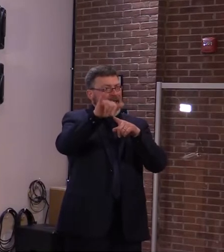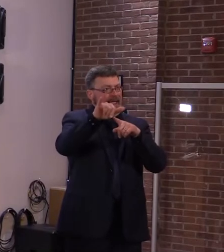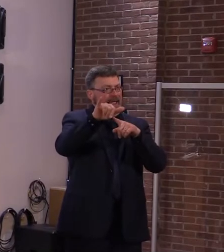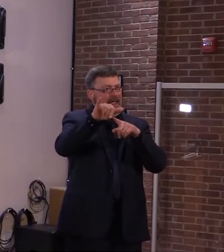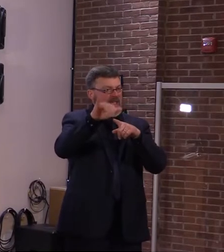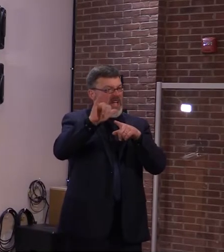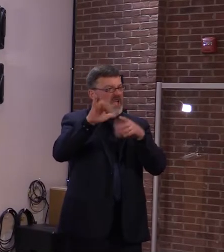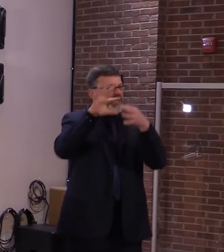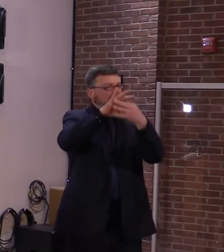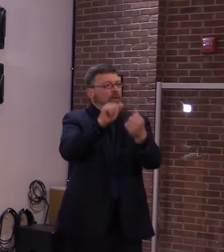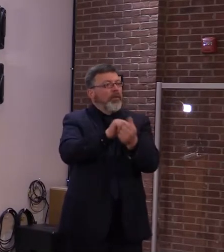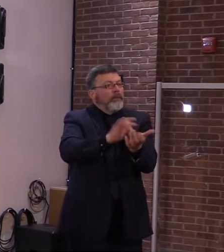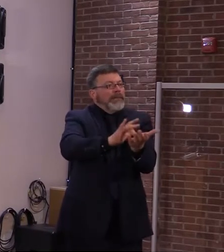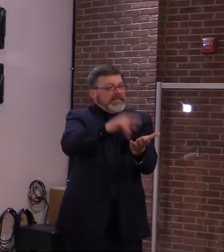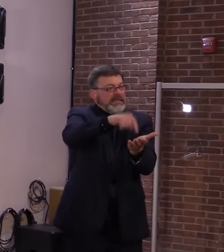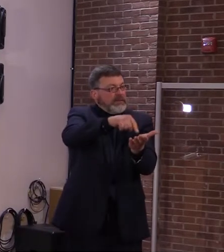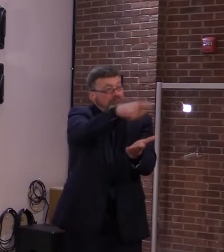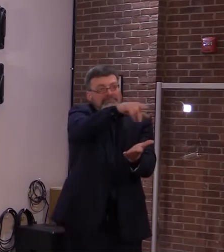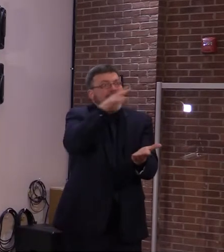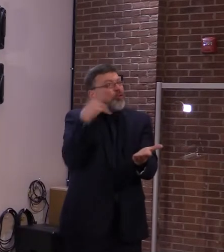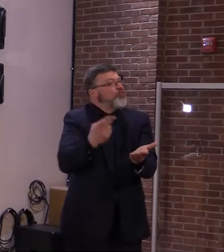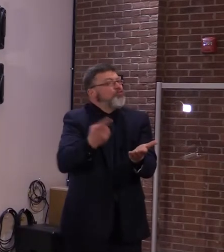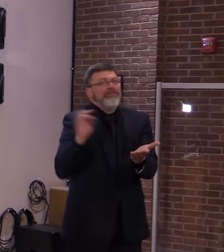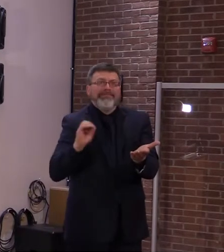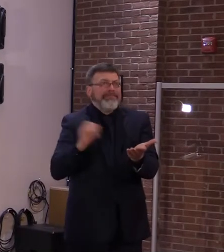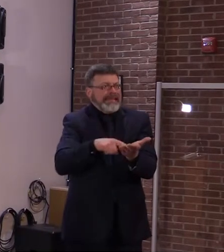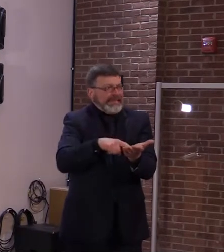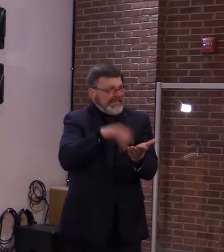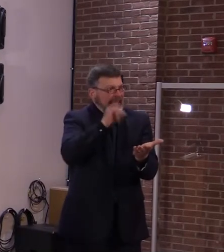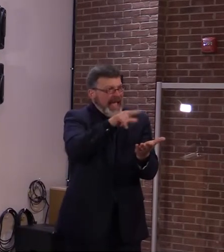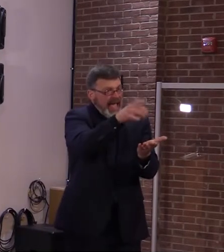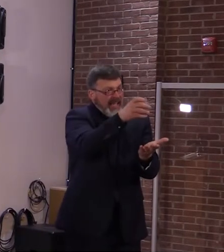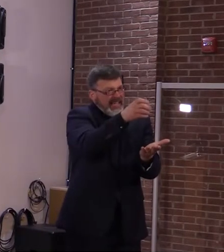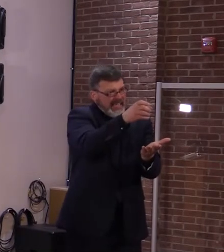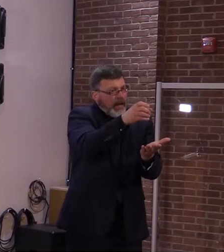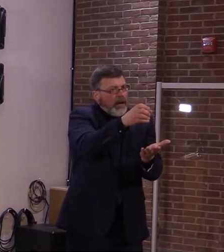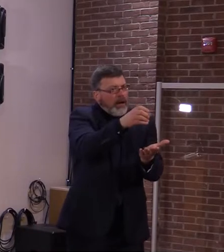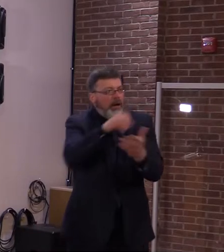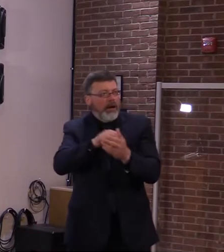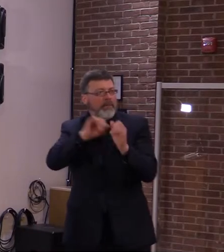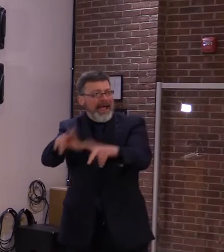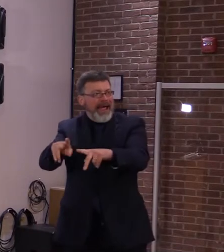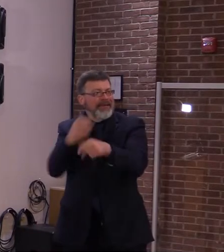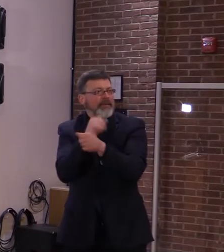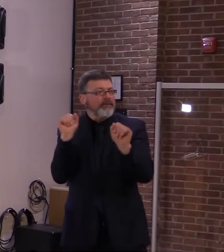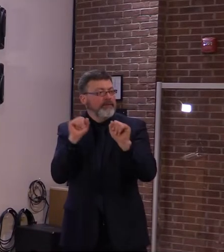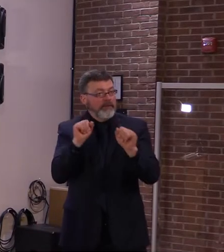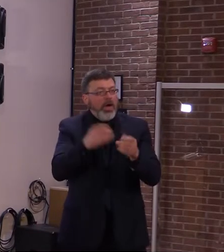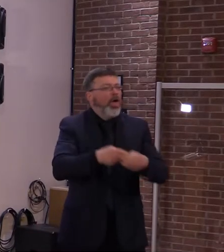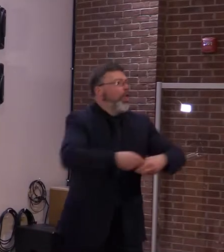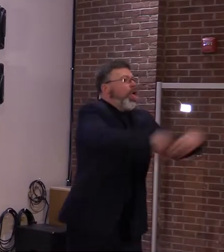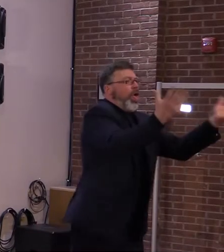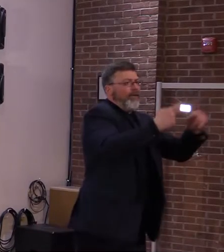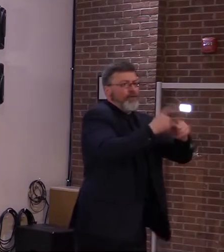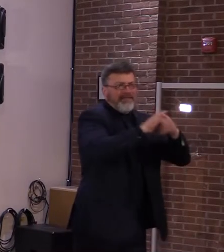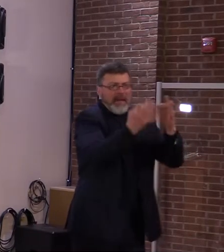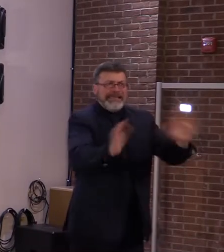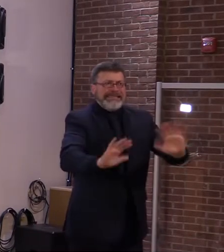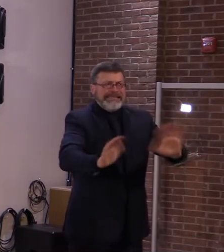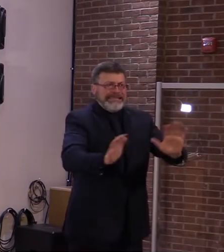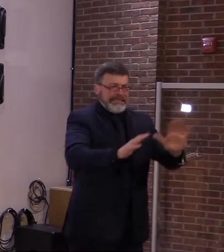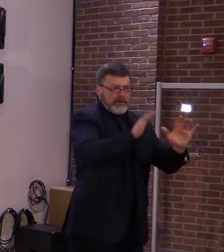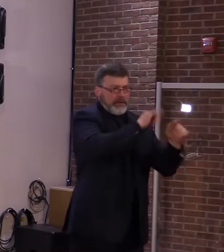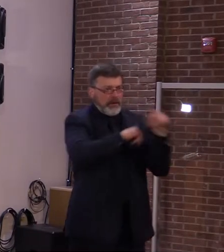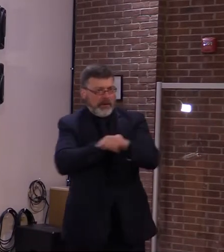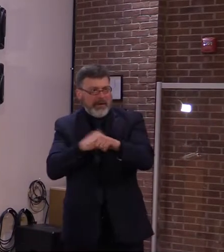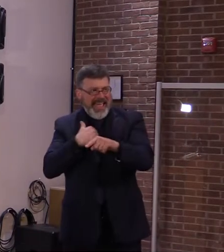to be overshadowed by the pandemic. More than half of the people who misuse prescription drugs get it from a friend